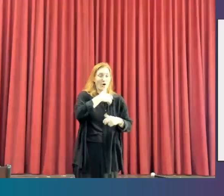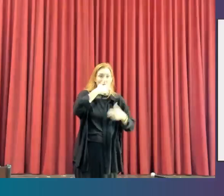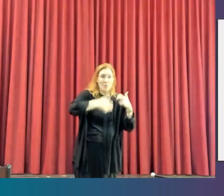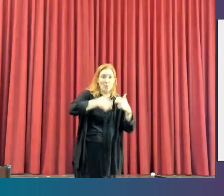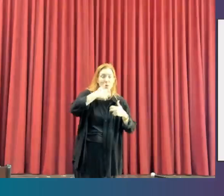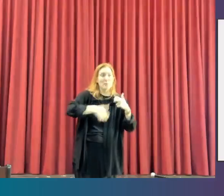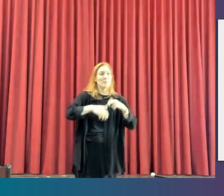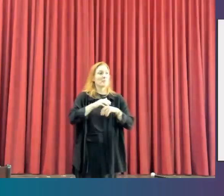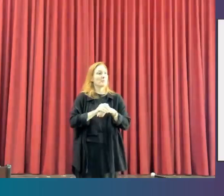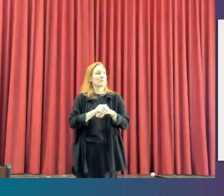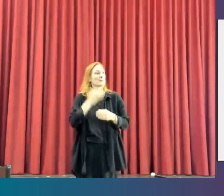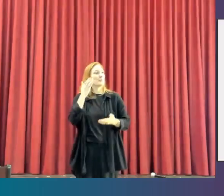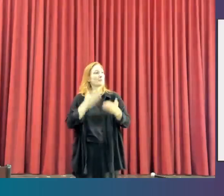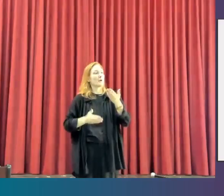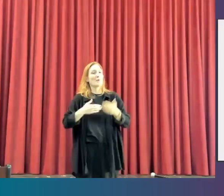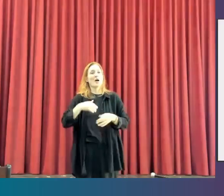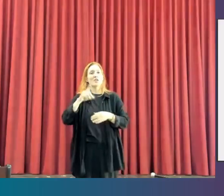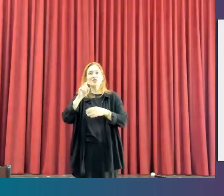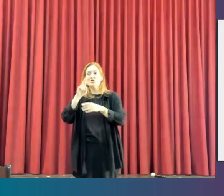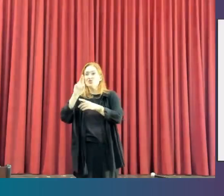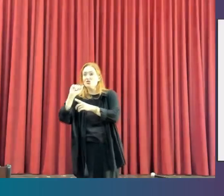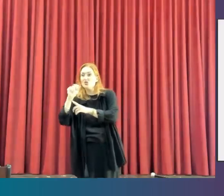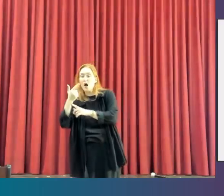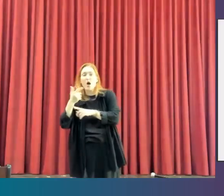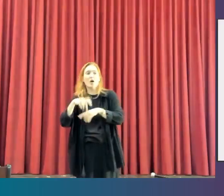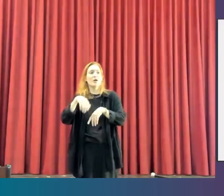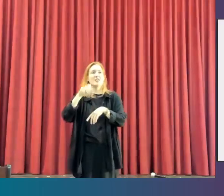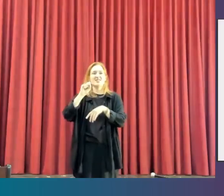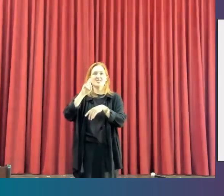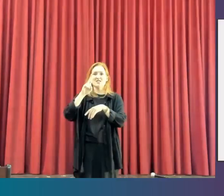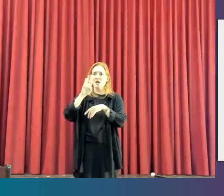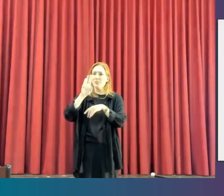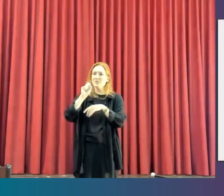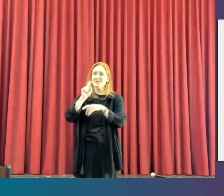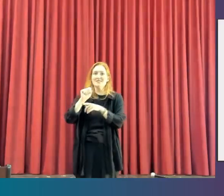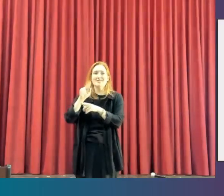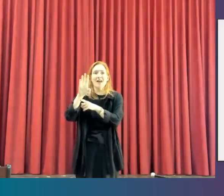disorder. All of these are actual disabilities that people have.